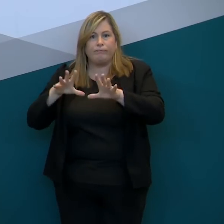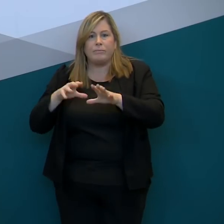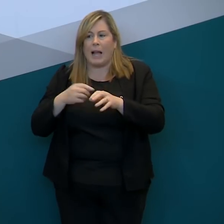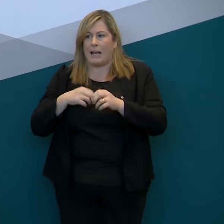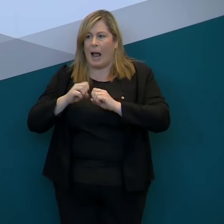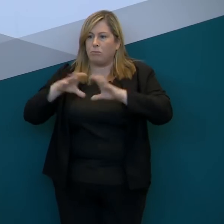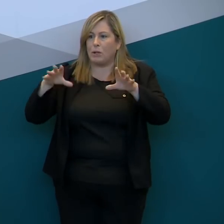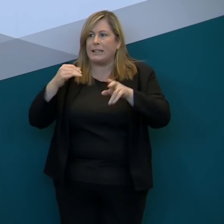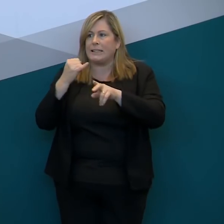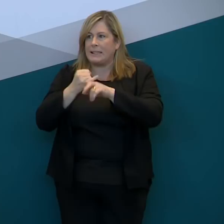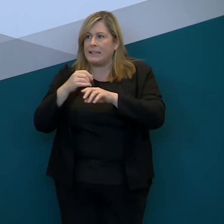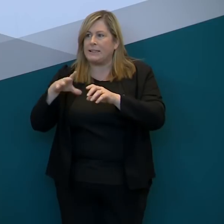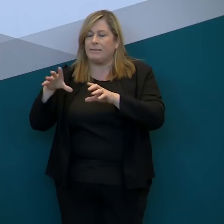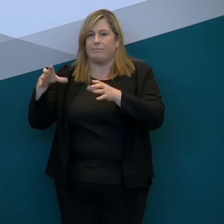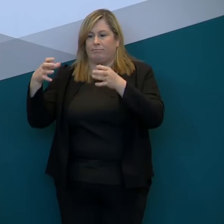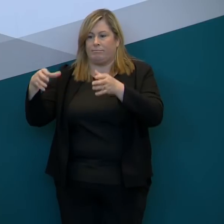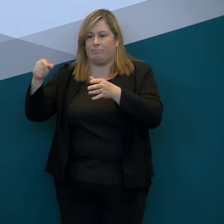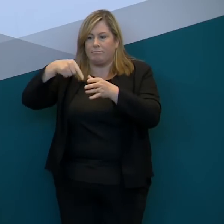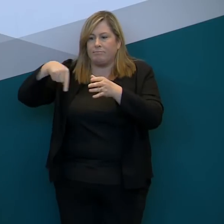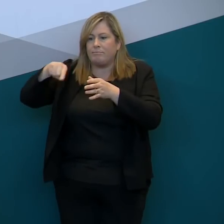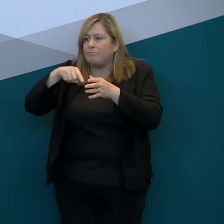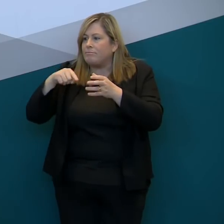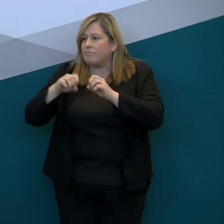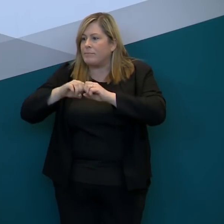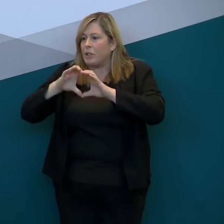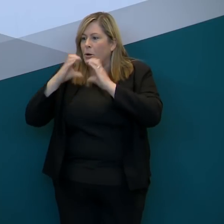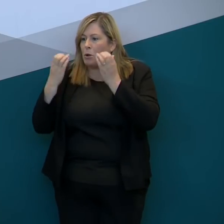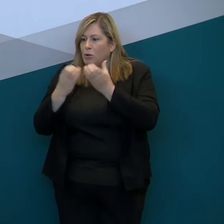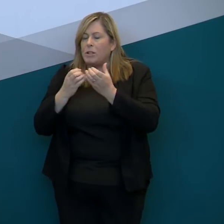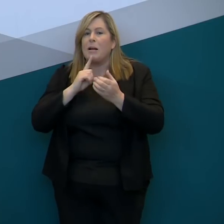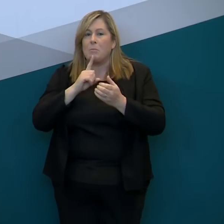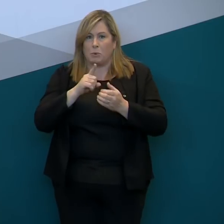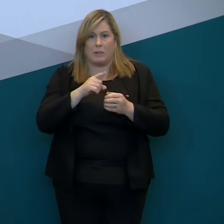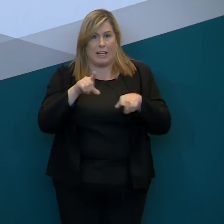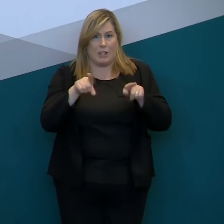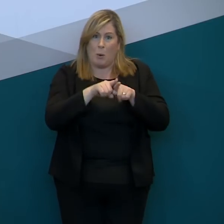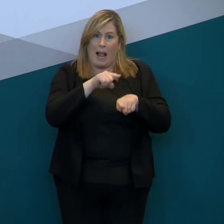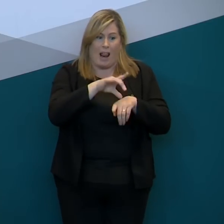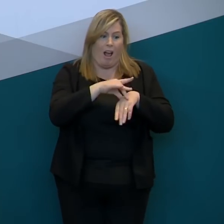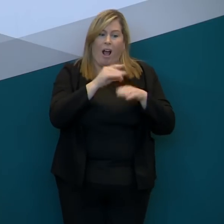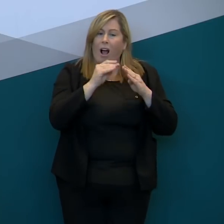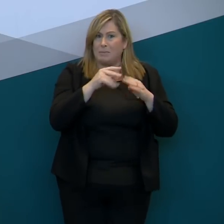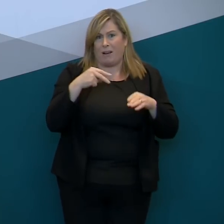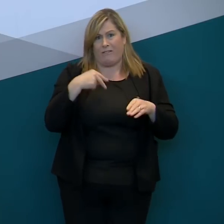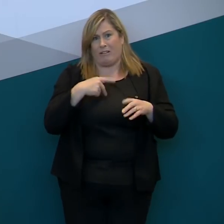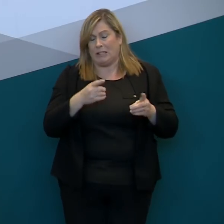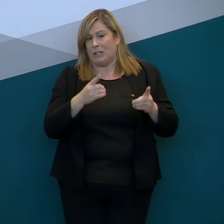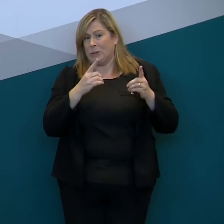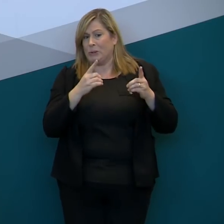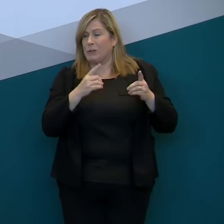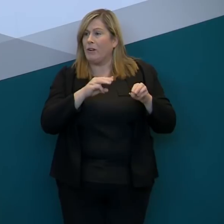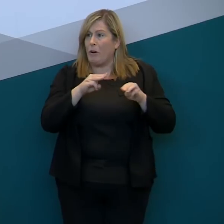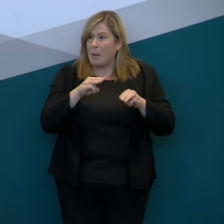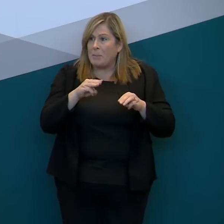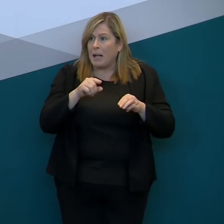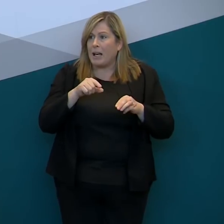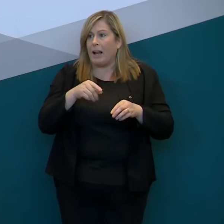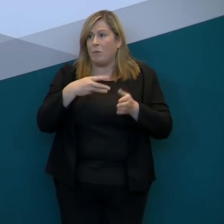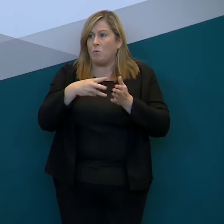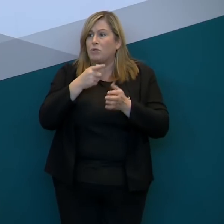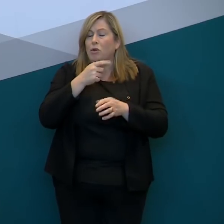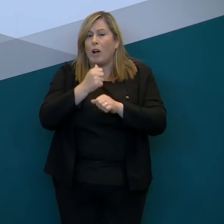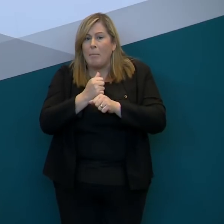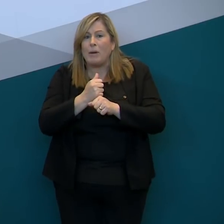including in hospital settings. So bringing, in the case of screening, for example, which involves bringing healthy people in to ask